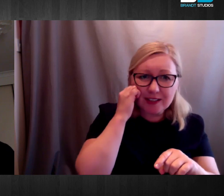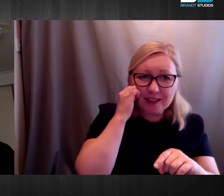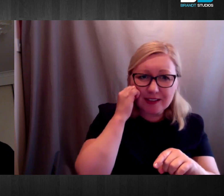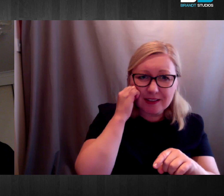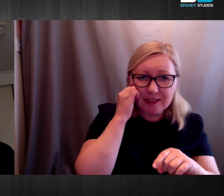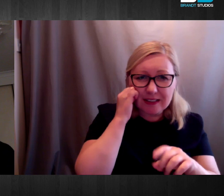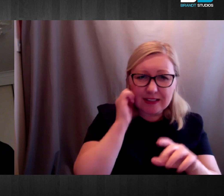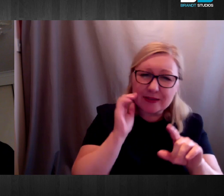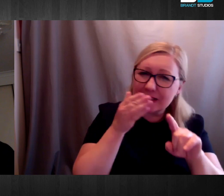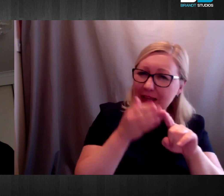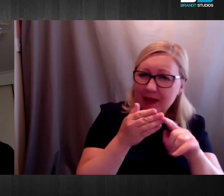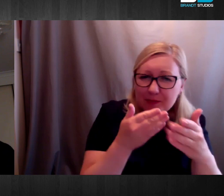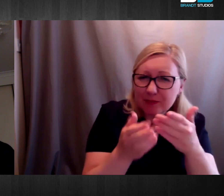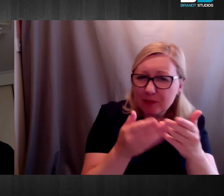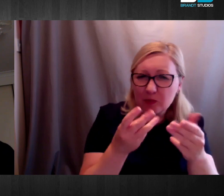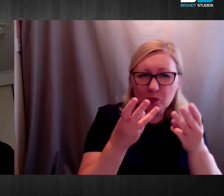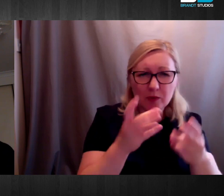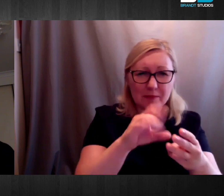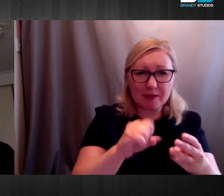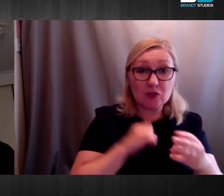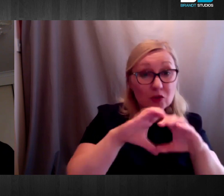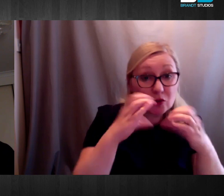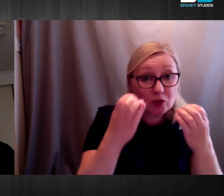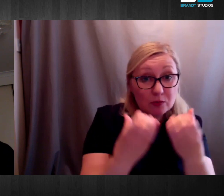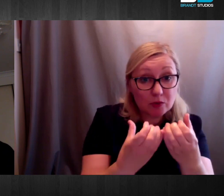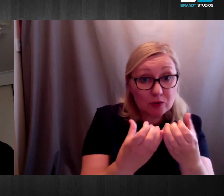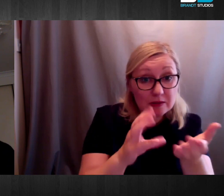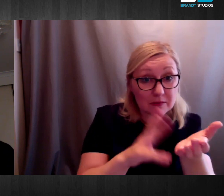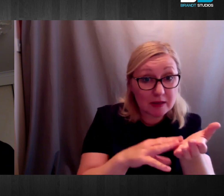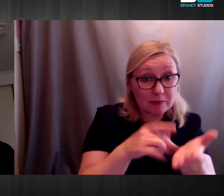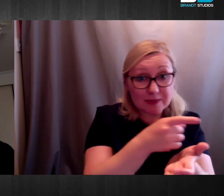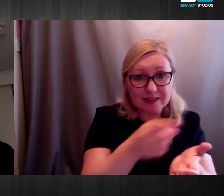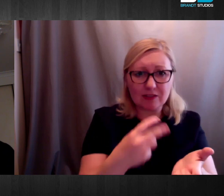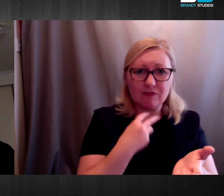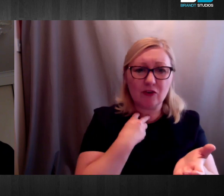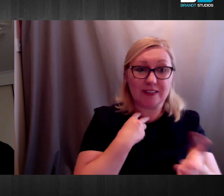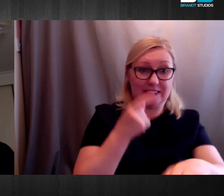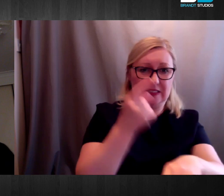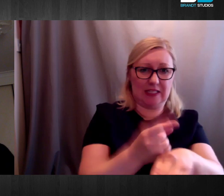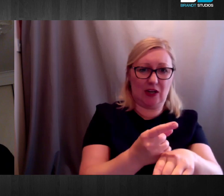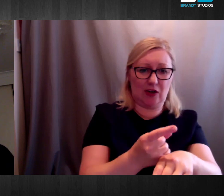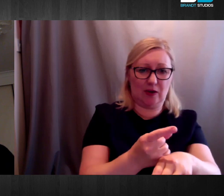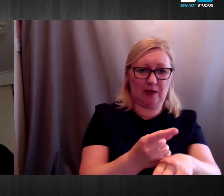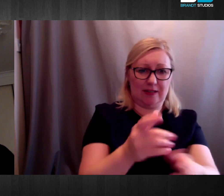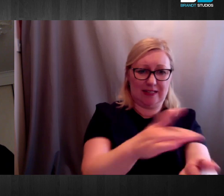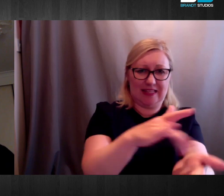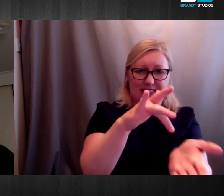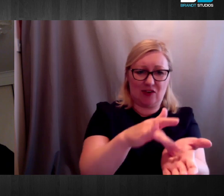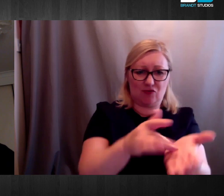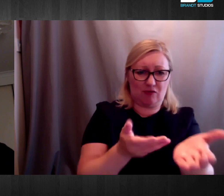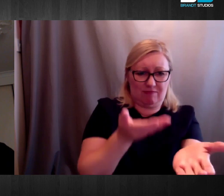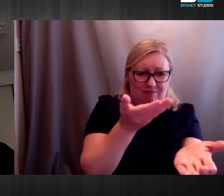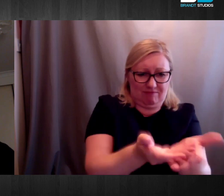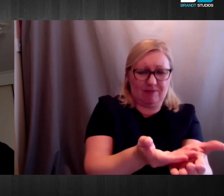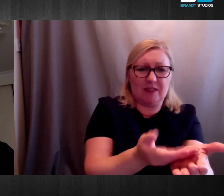community is, front and centre at the work that's done at these organisations. And then I was fortunate for a